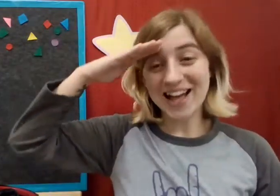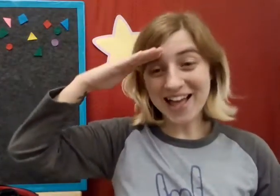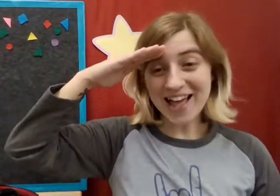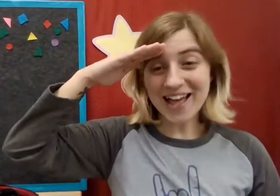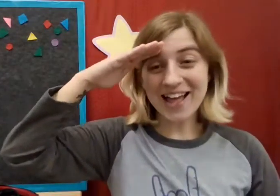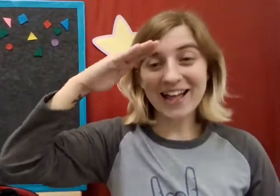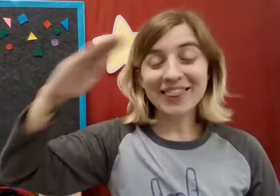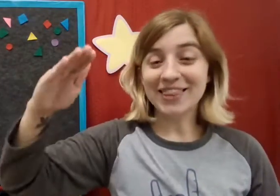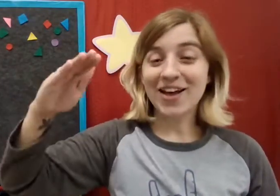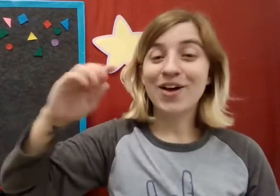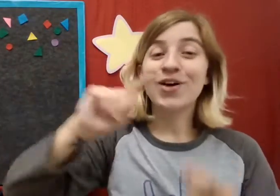Hello,